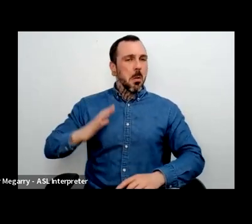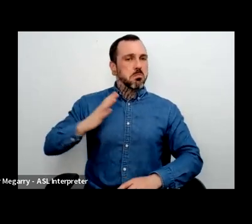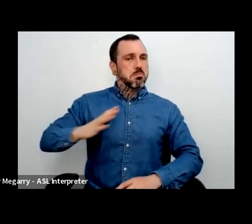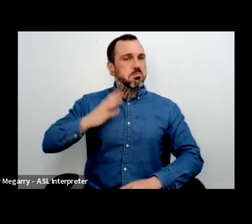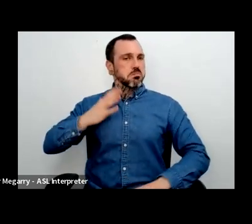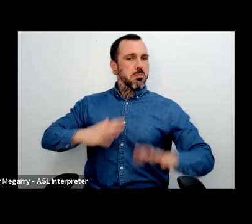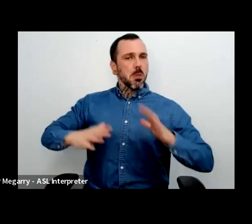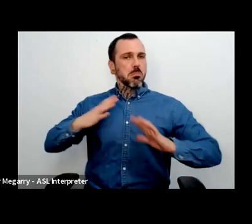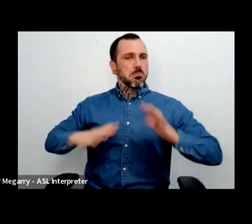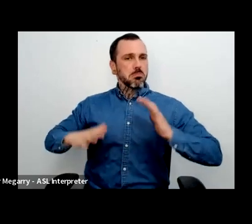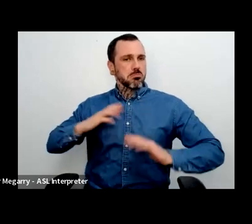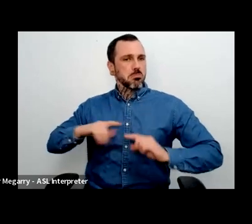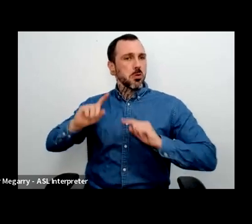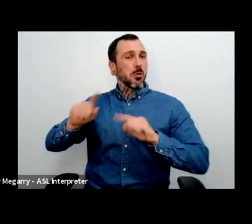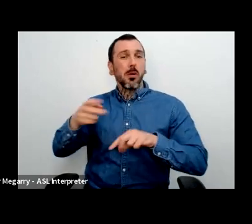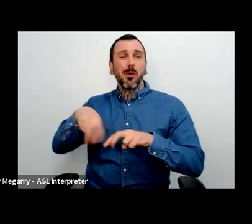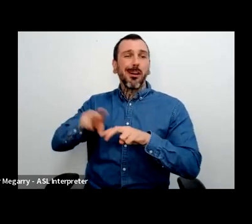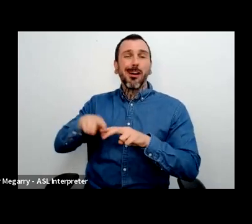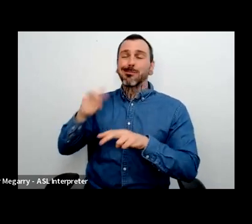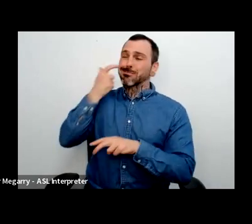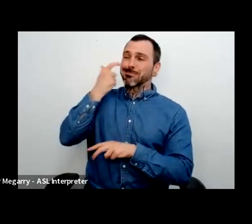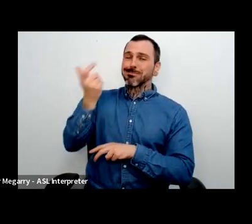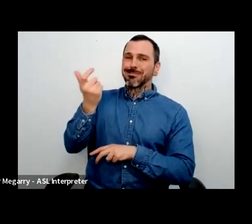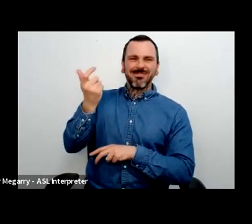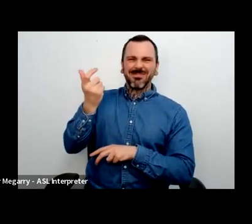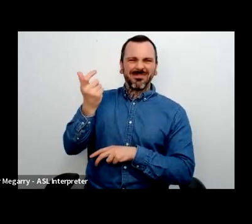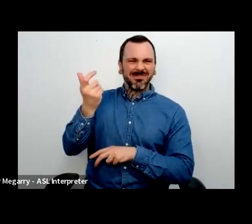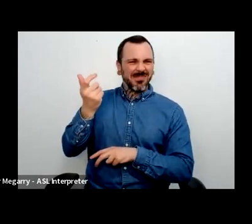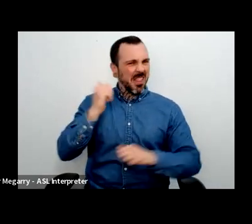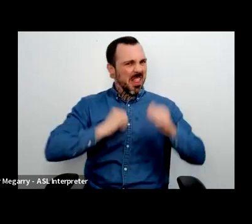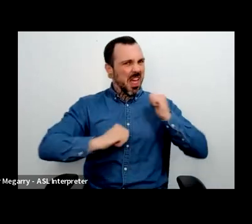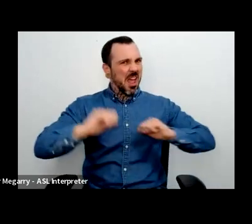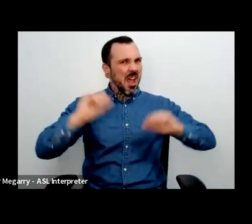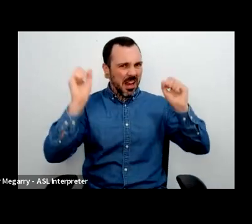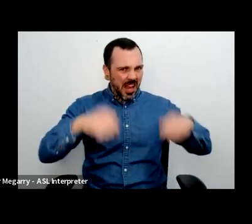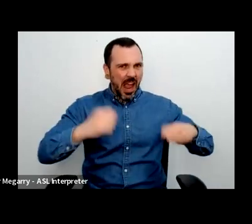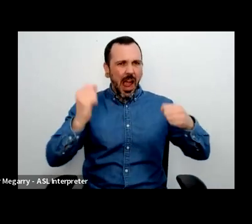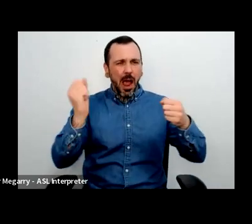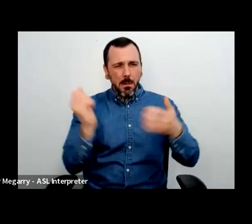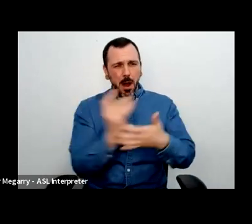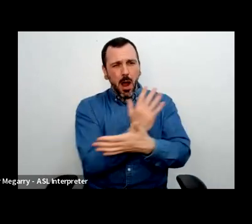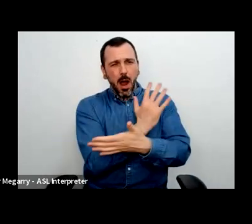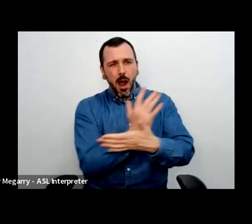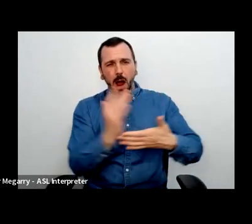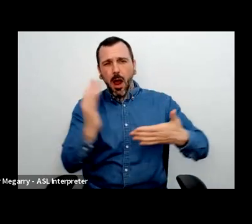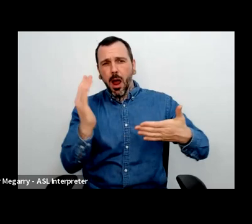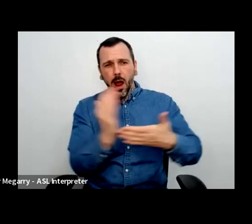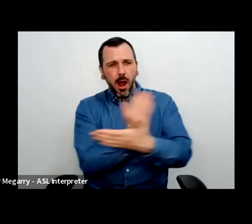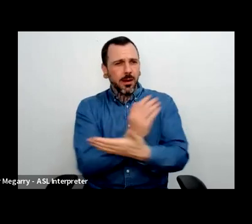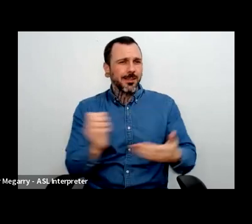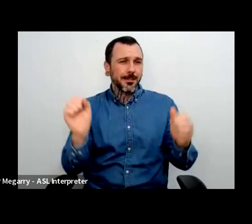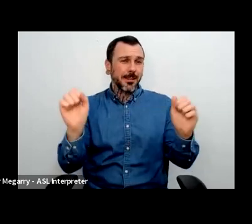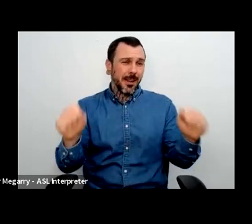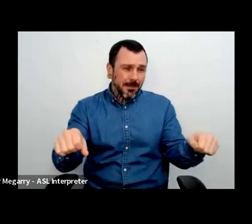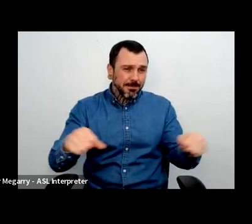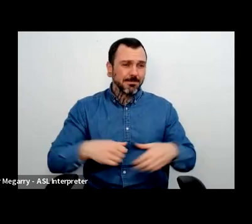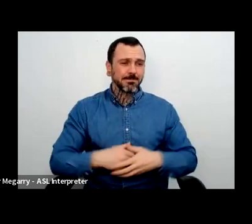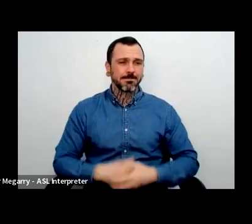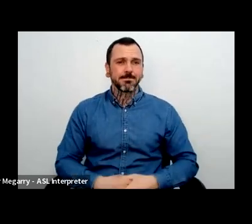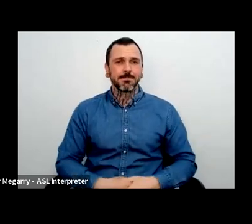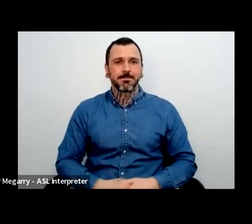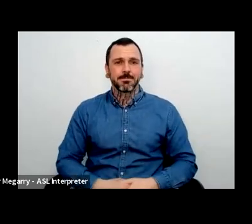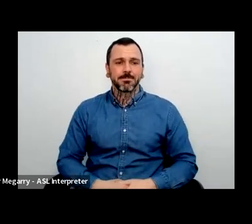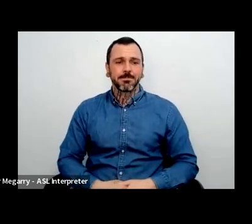It's relational. We actually have to resist the temptation, I think, to, as Gideon was saying, to try